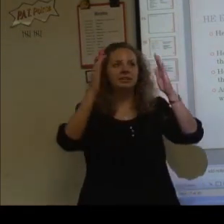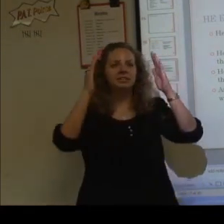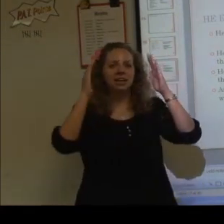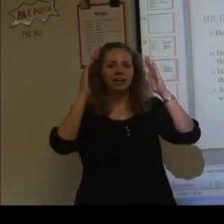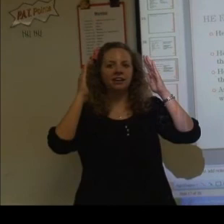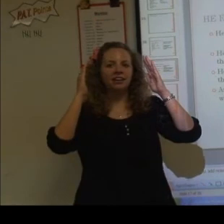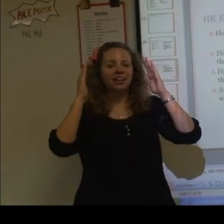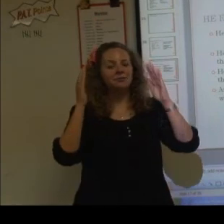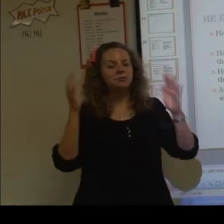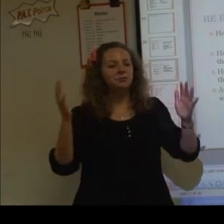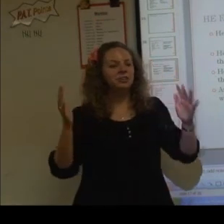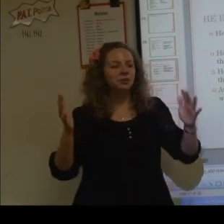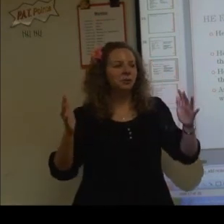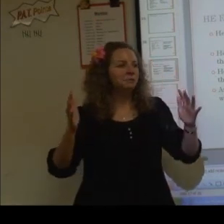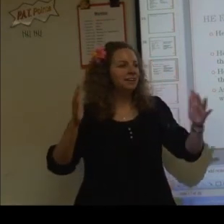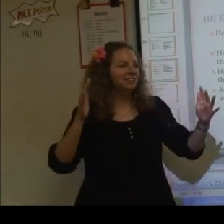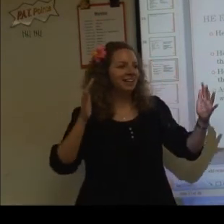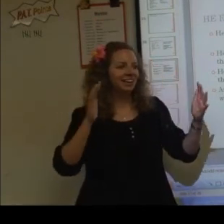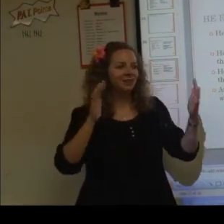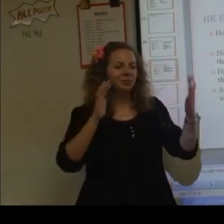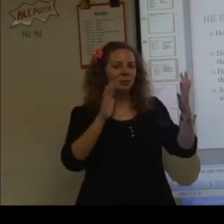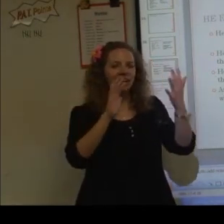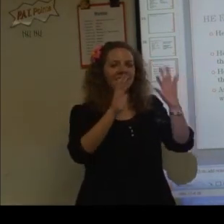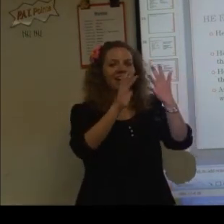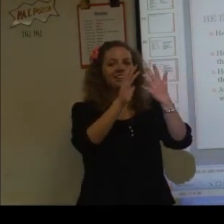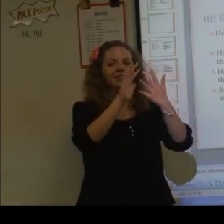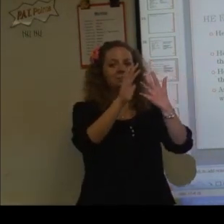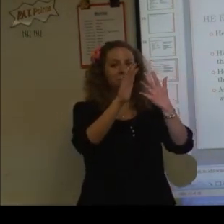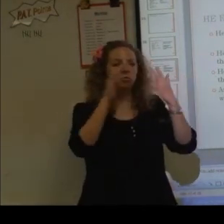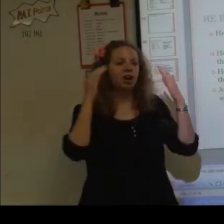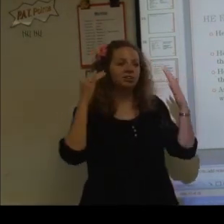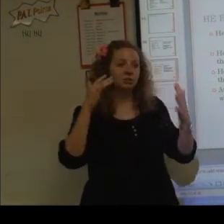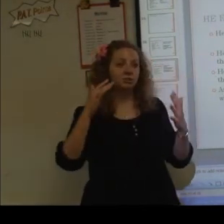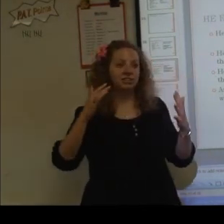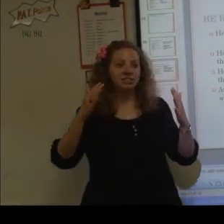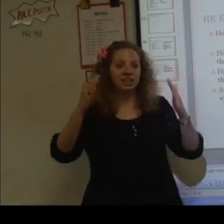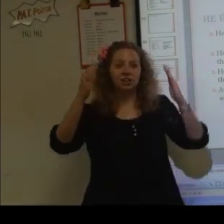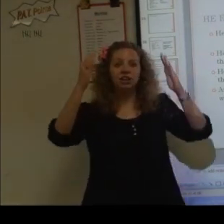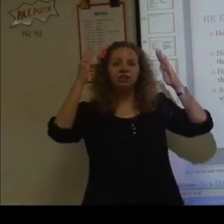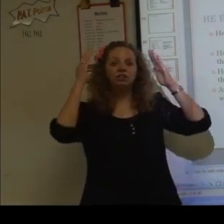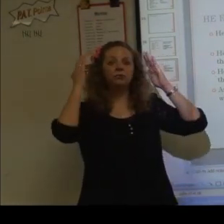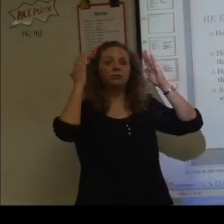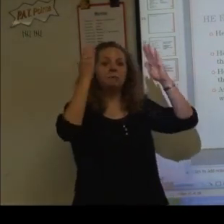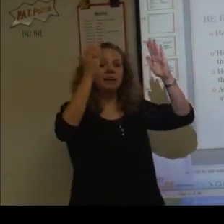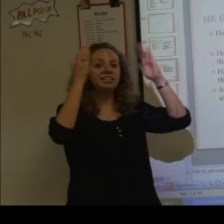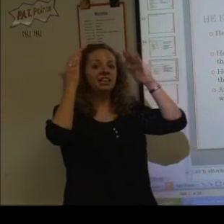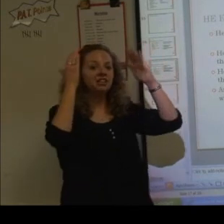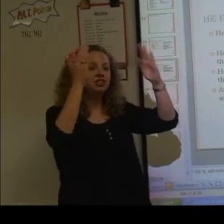was really cool because like the way it kind of like brought two signs together. She was doing pay